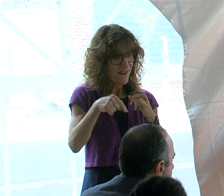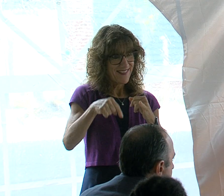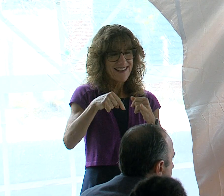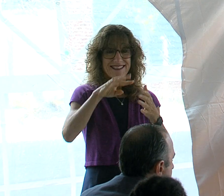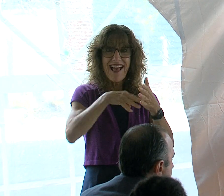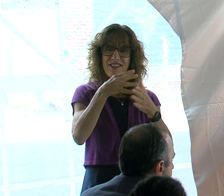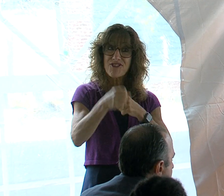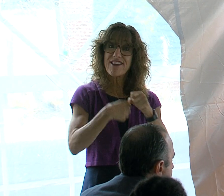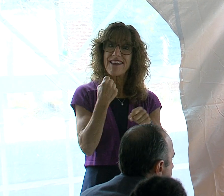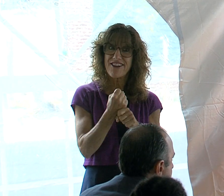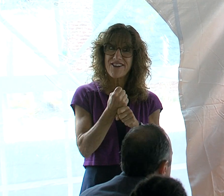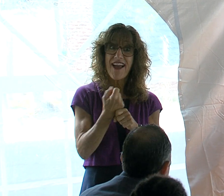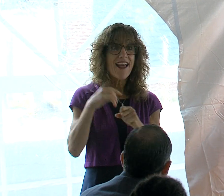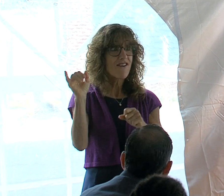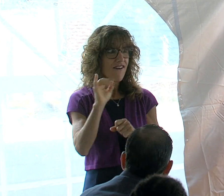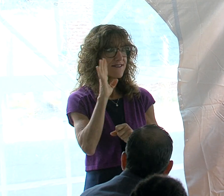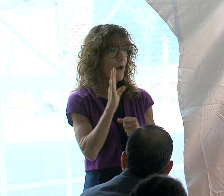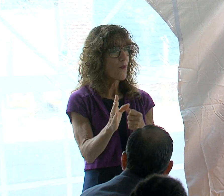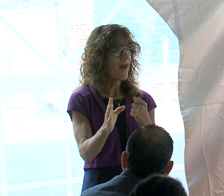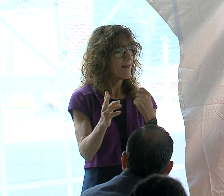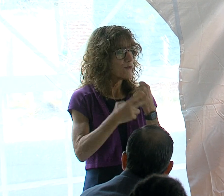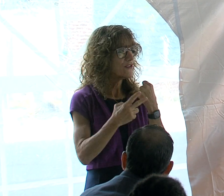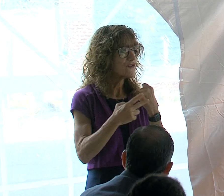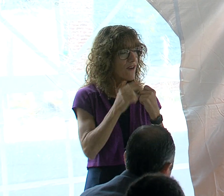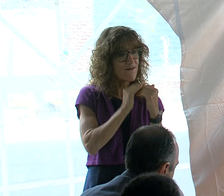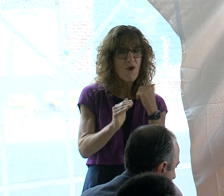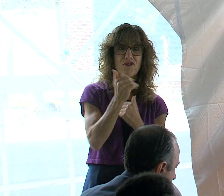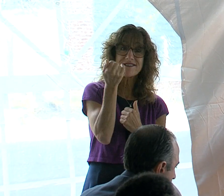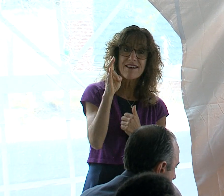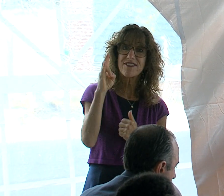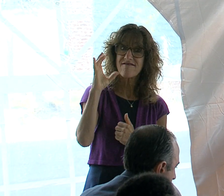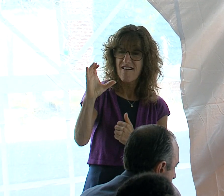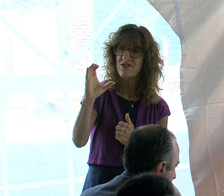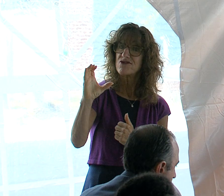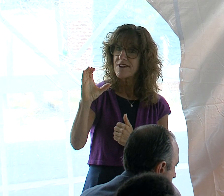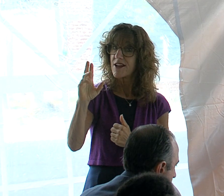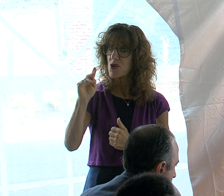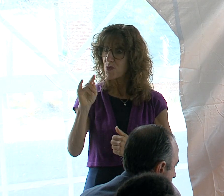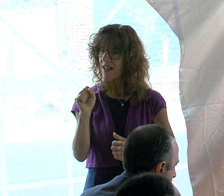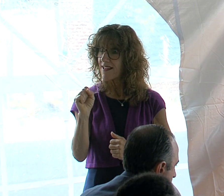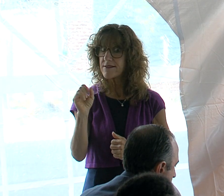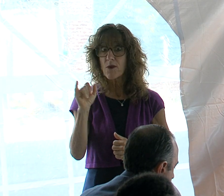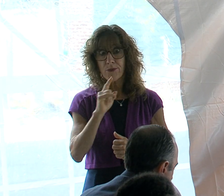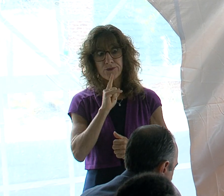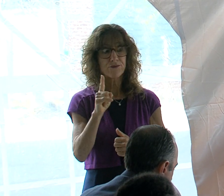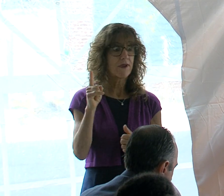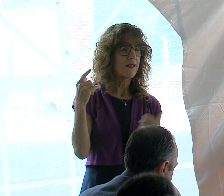calendar year. And we're also going to preserve over 1,700 units. So those are